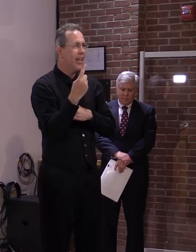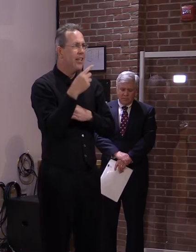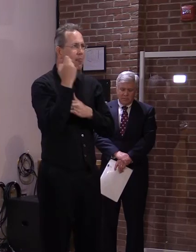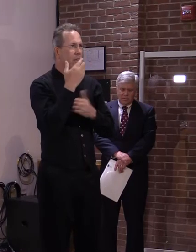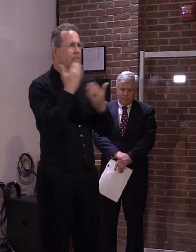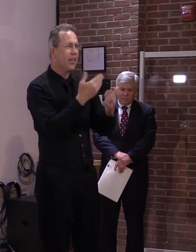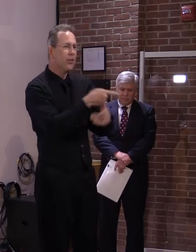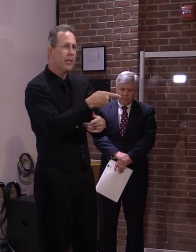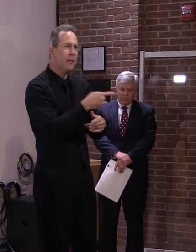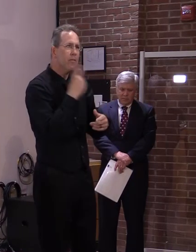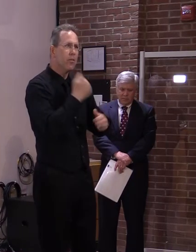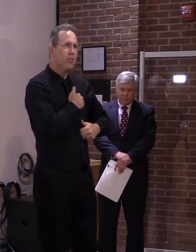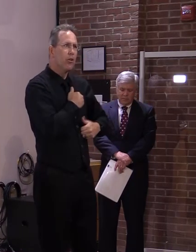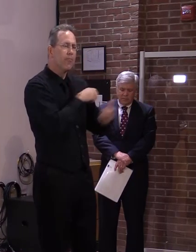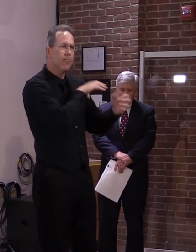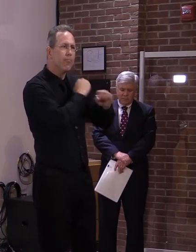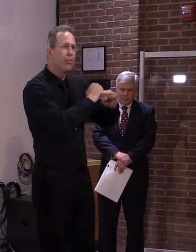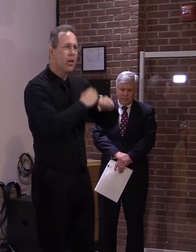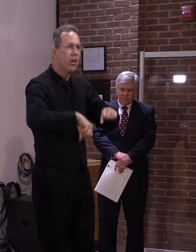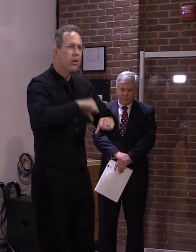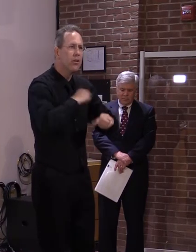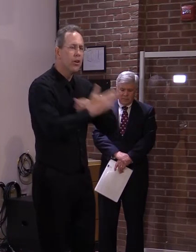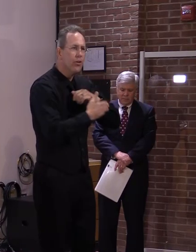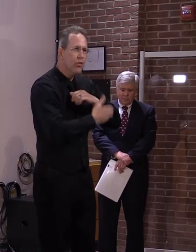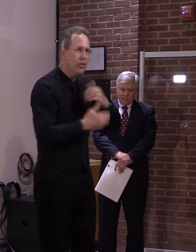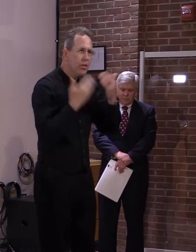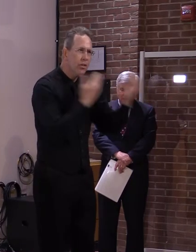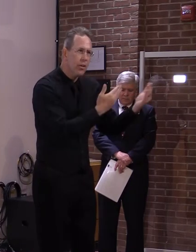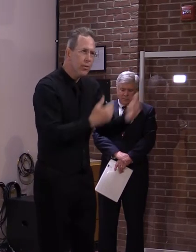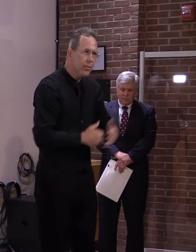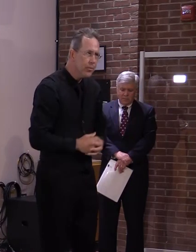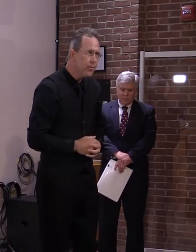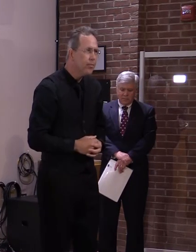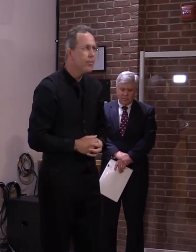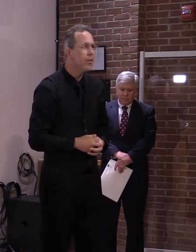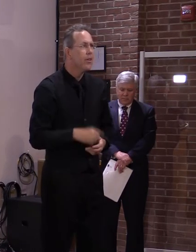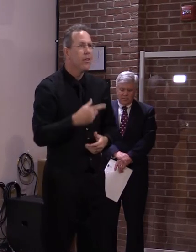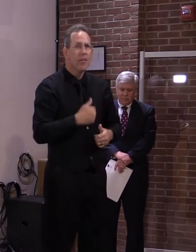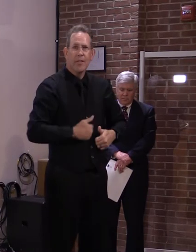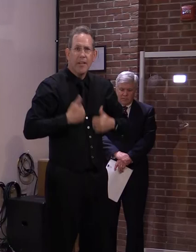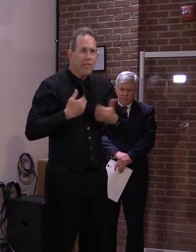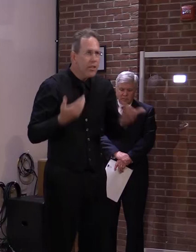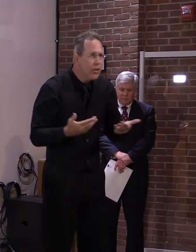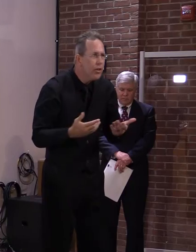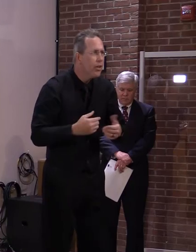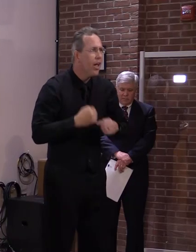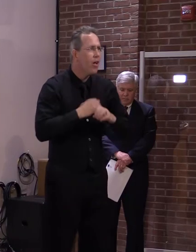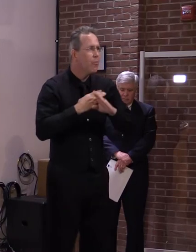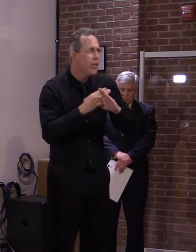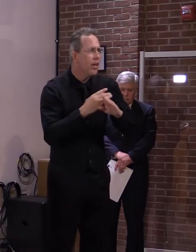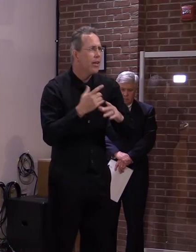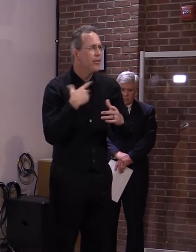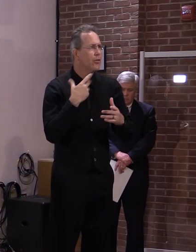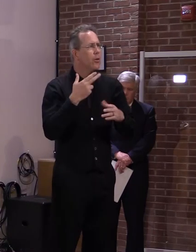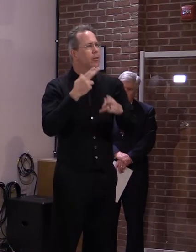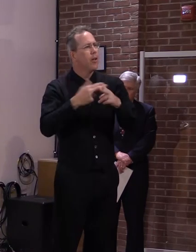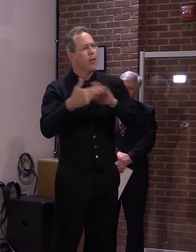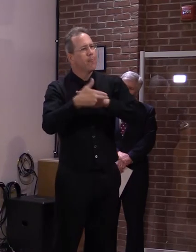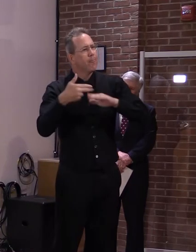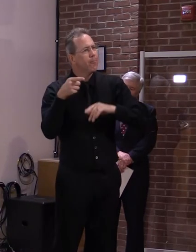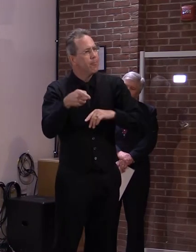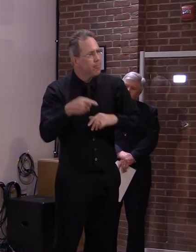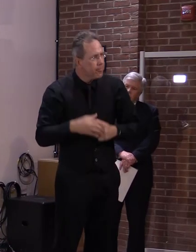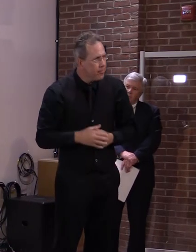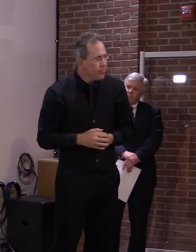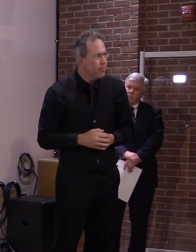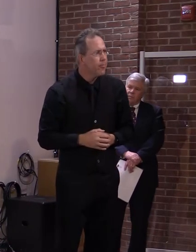they lived, just as well as how they died, and as more than just names and dates on memorials.